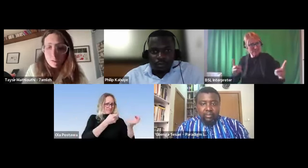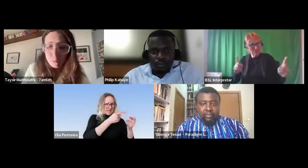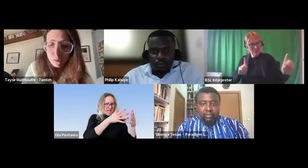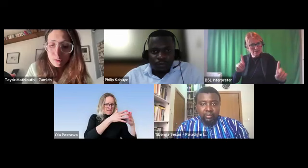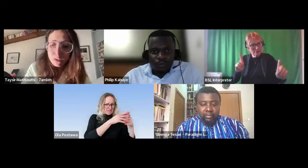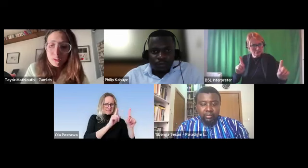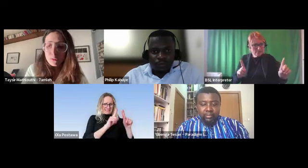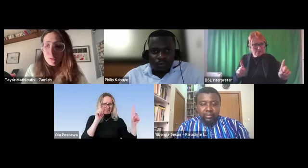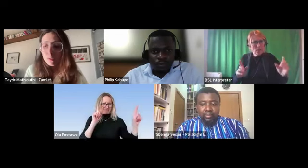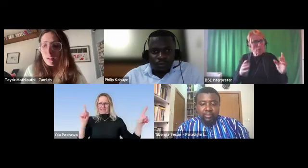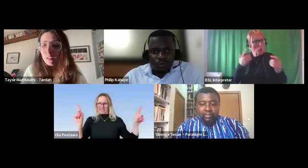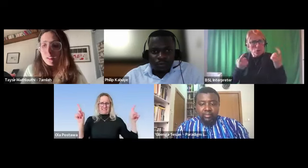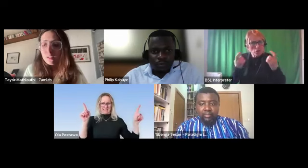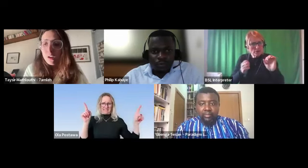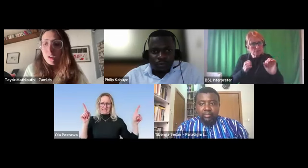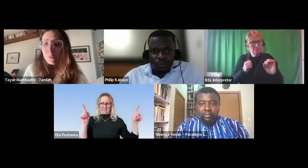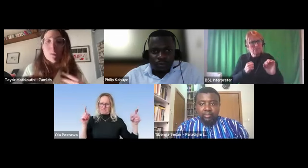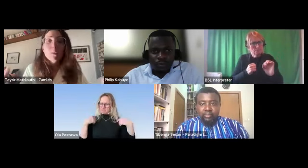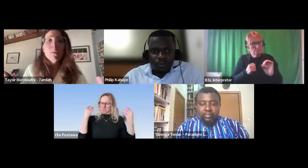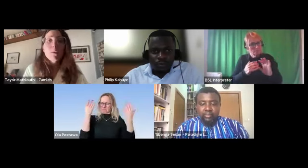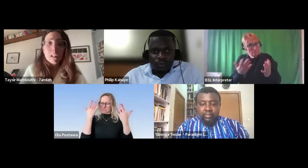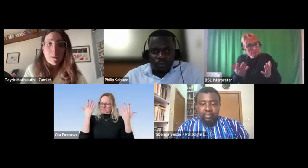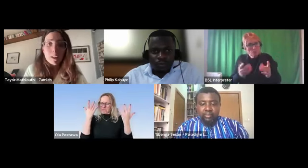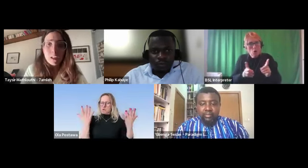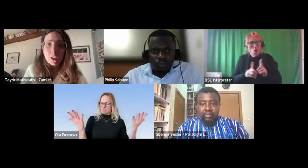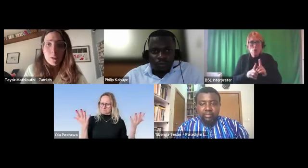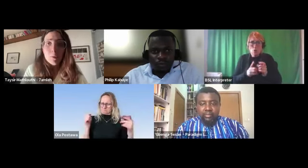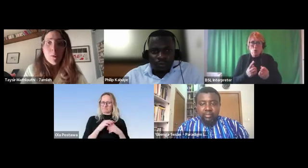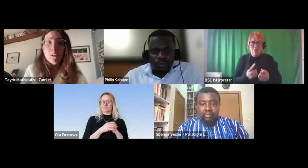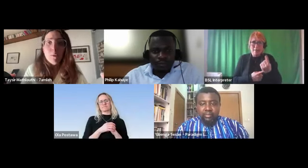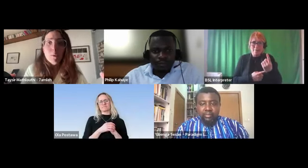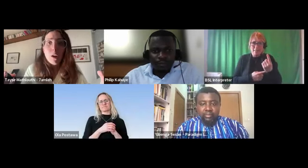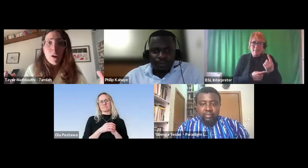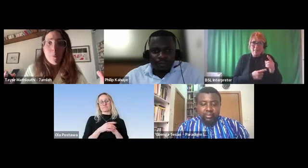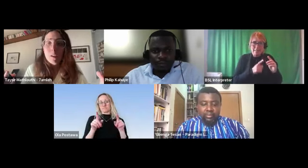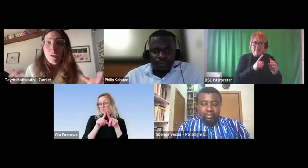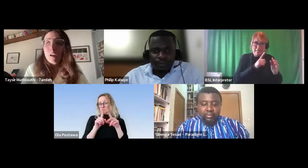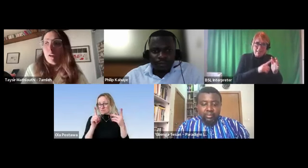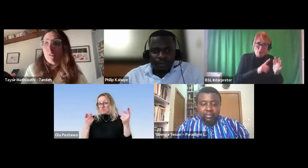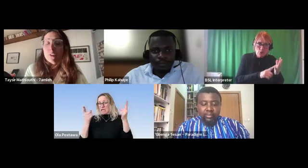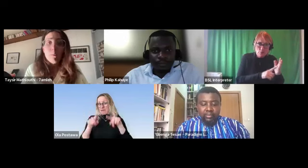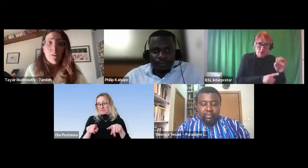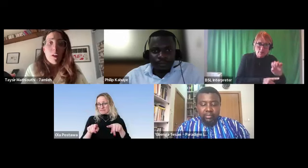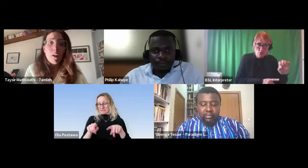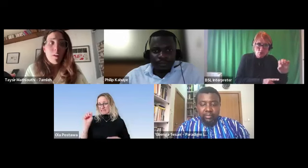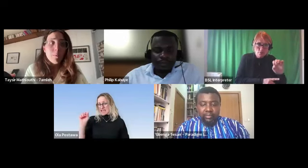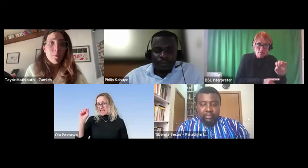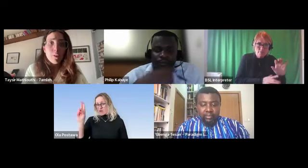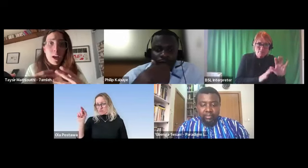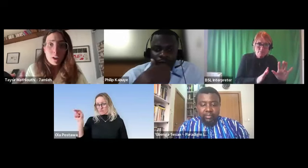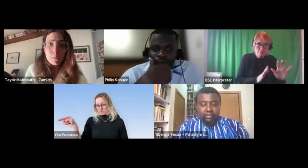But I was like wondering, don't you think that what's also currently happening in the EU with the new, for